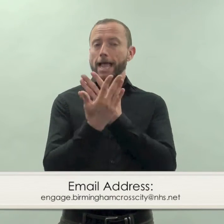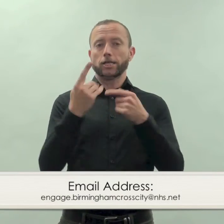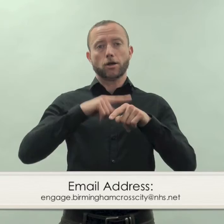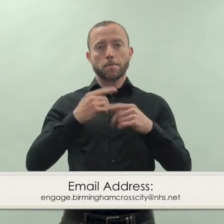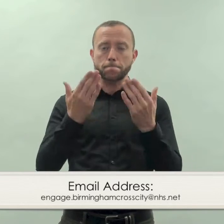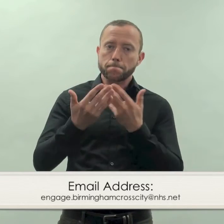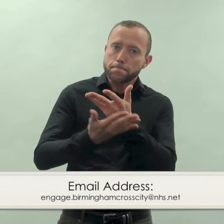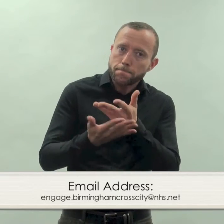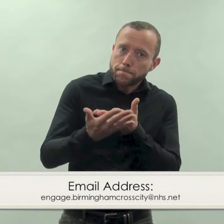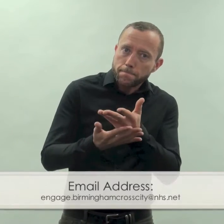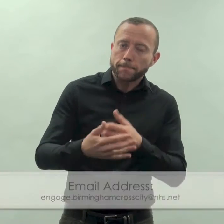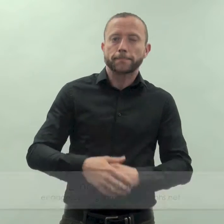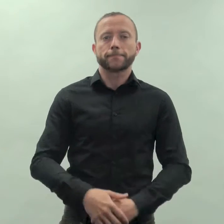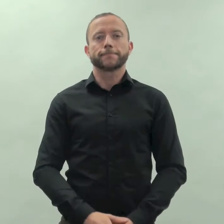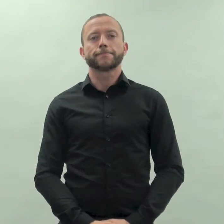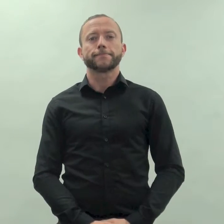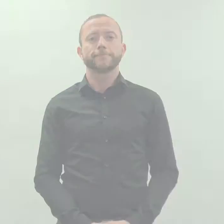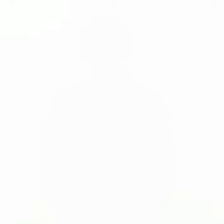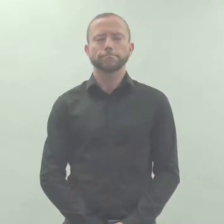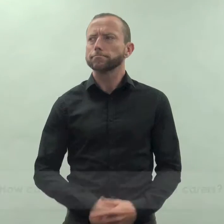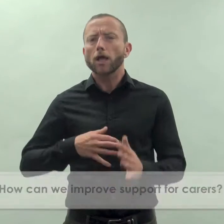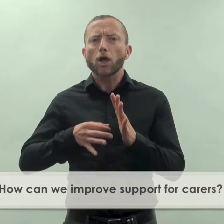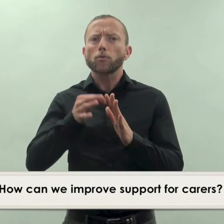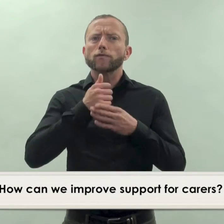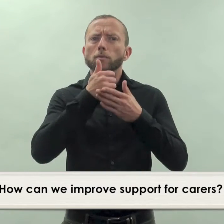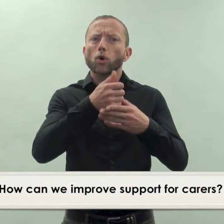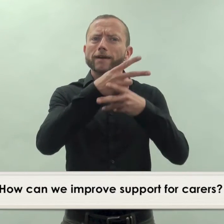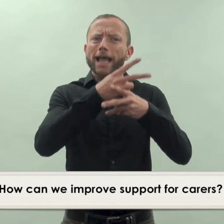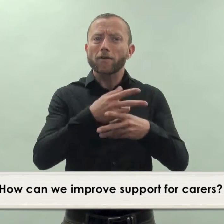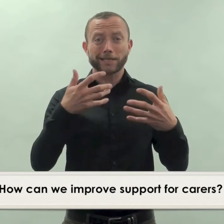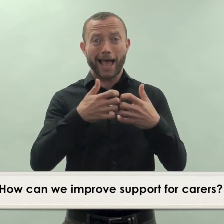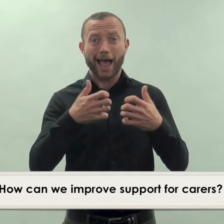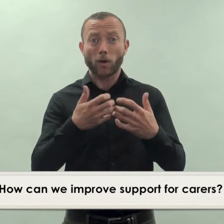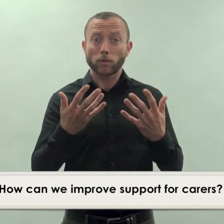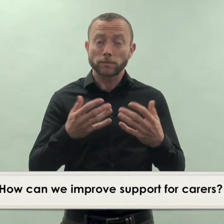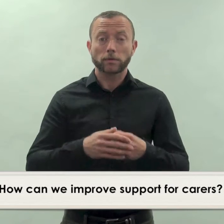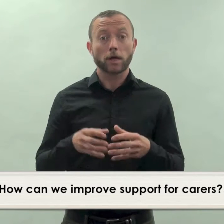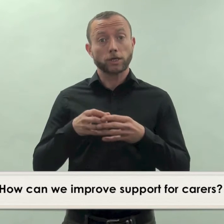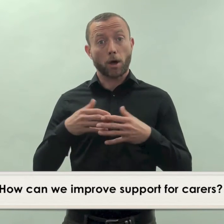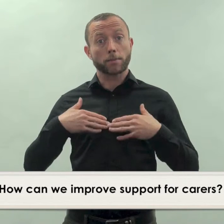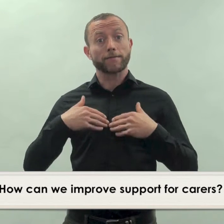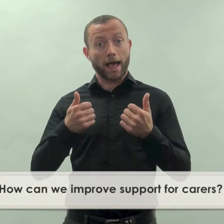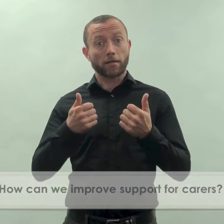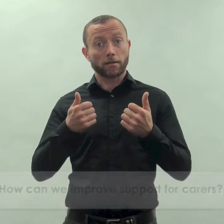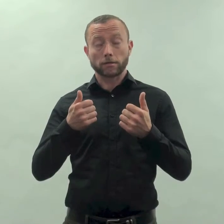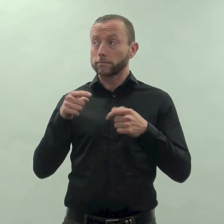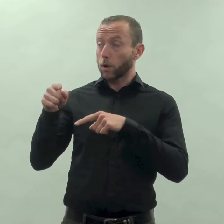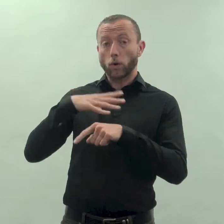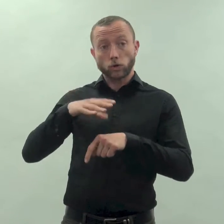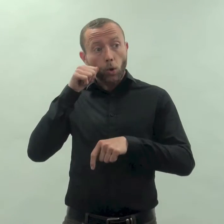don't hesitate to get in touch. How can we improve support for carers? The Department of Health wants to learn more